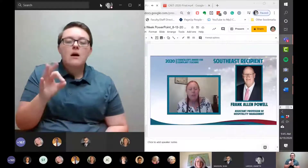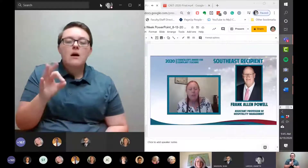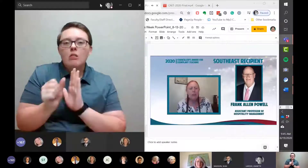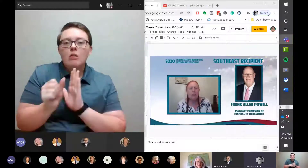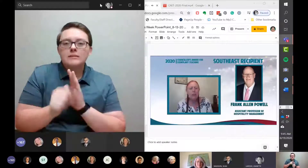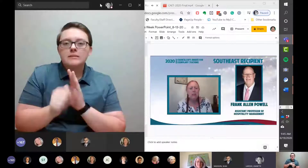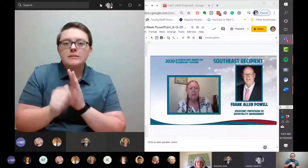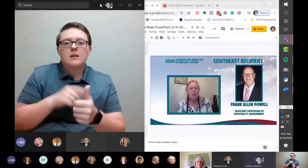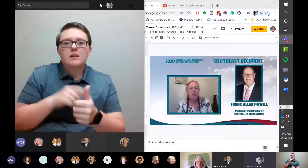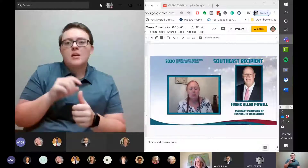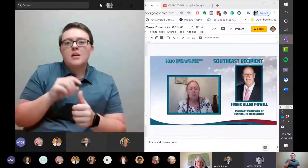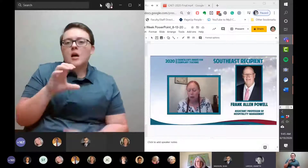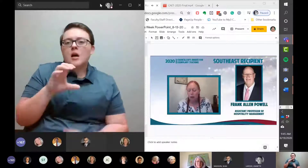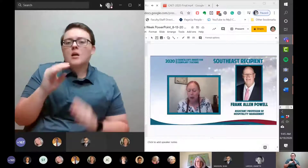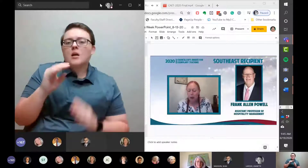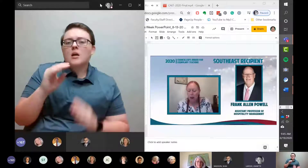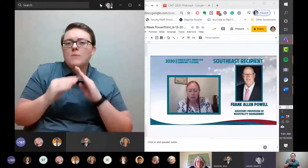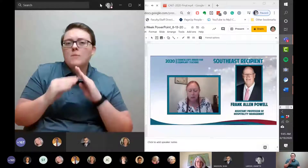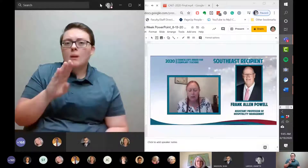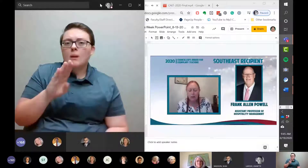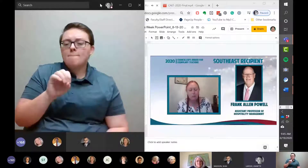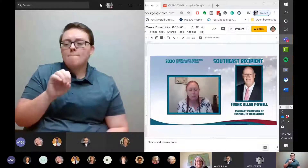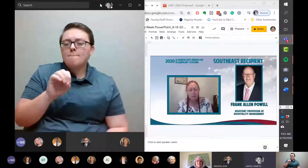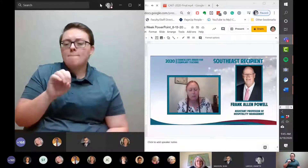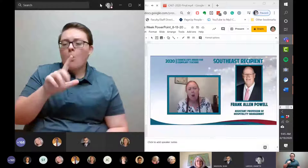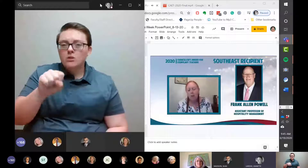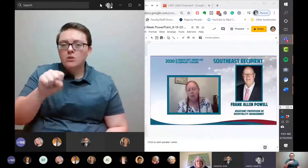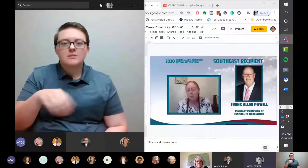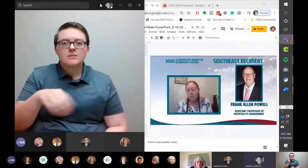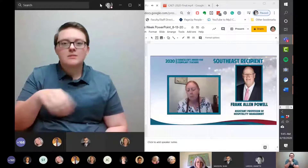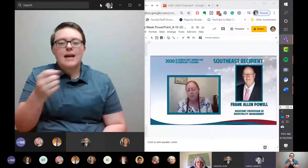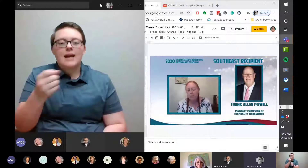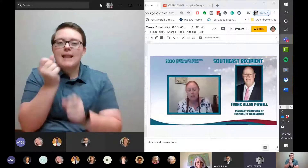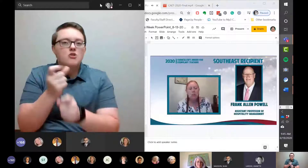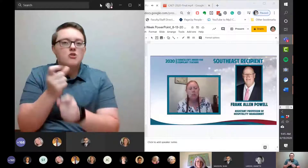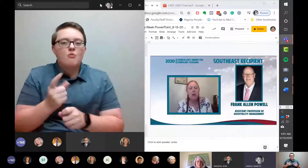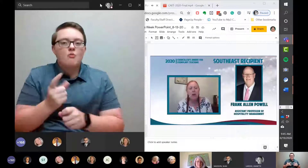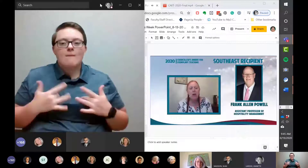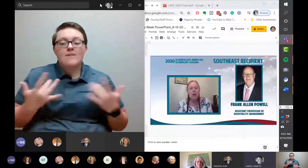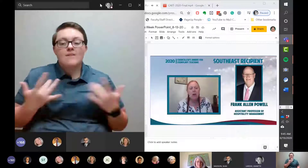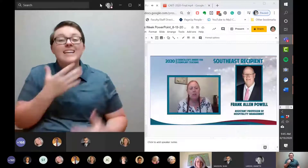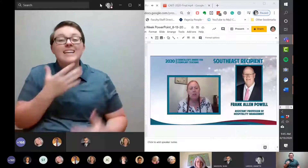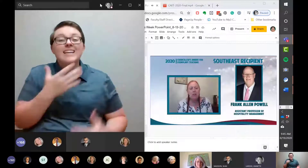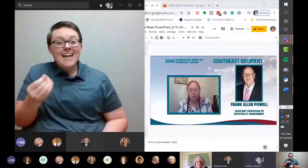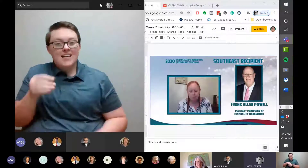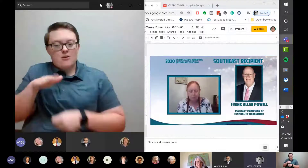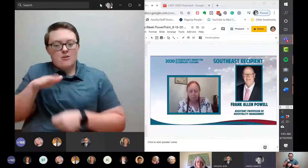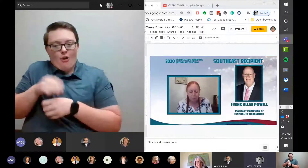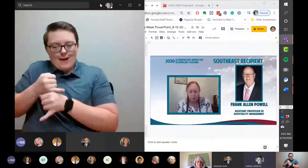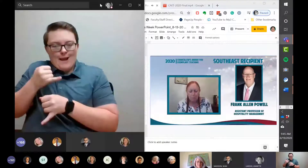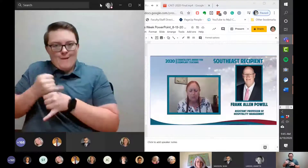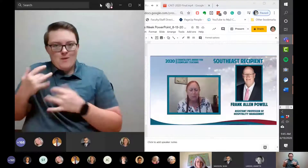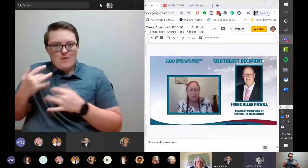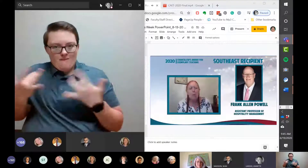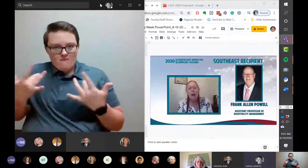for the Arlington Life Shelter, as well as many on-campus events hosted by the college.